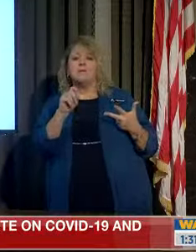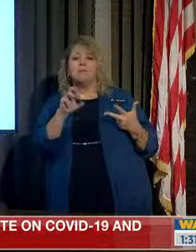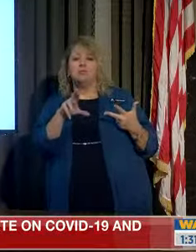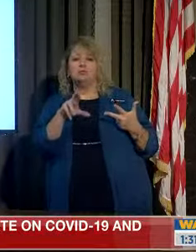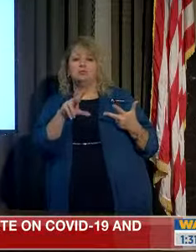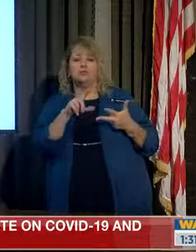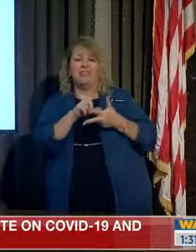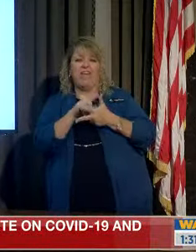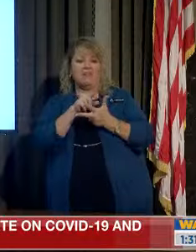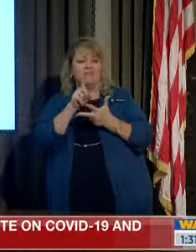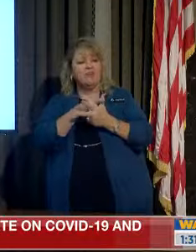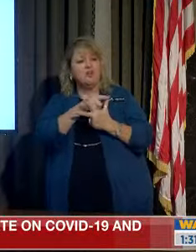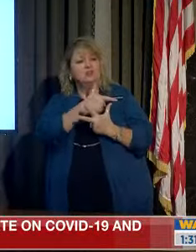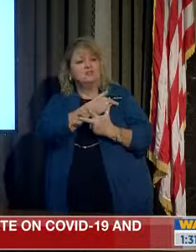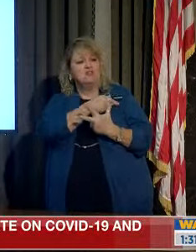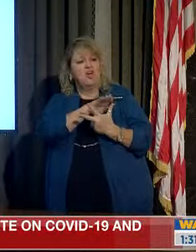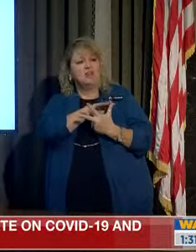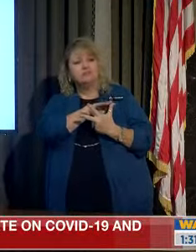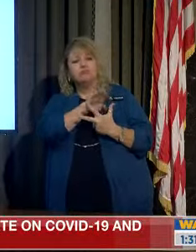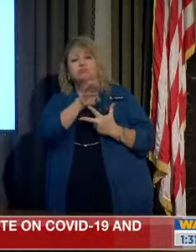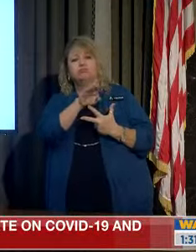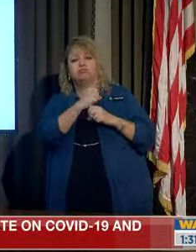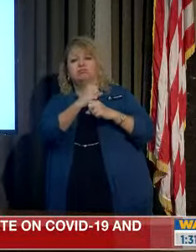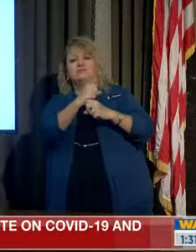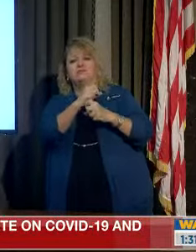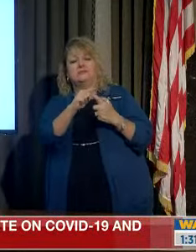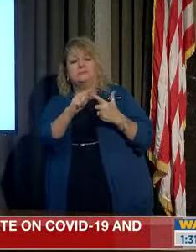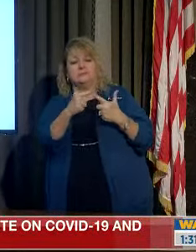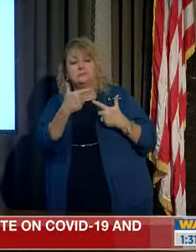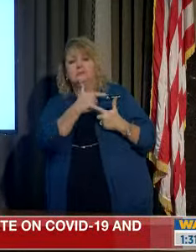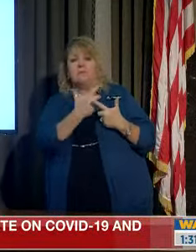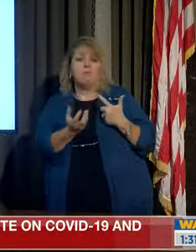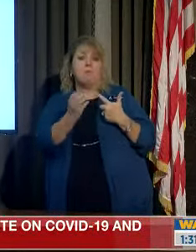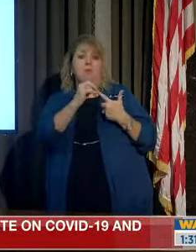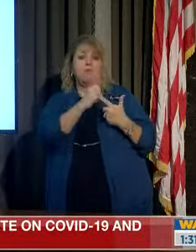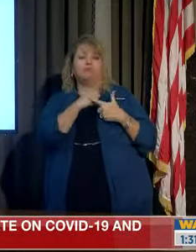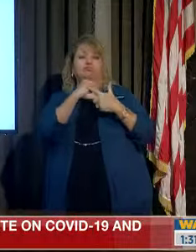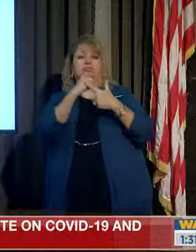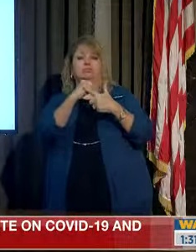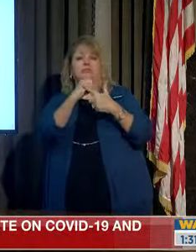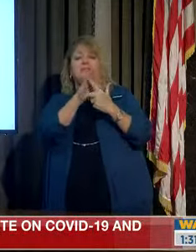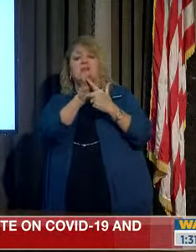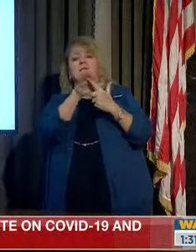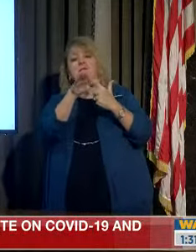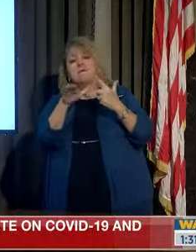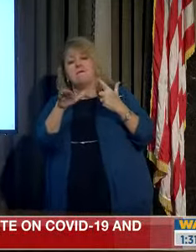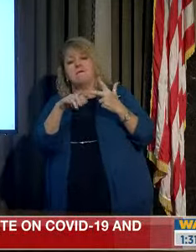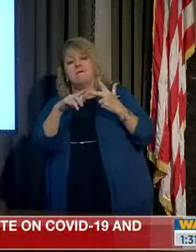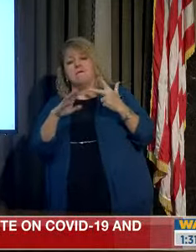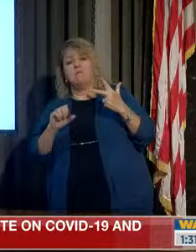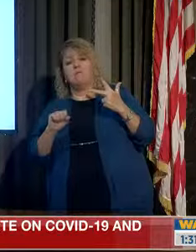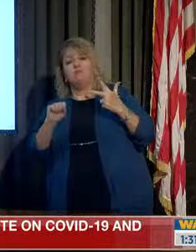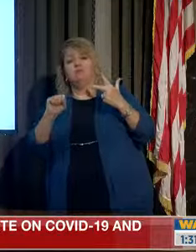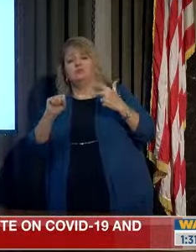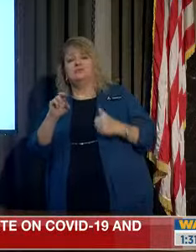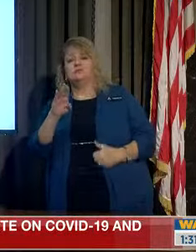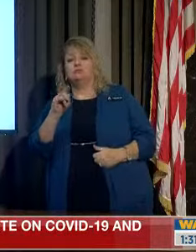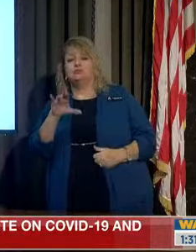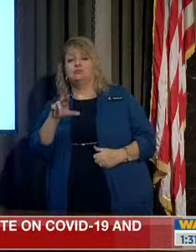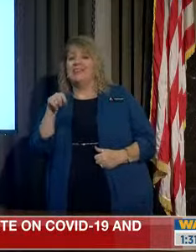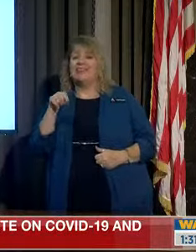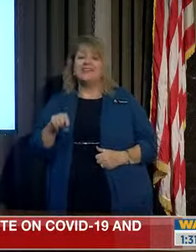minutes reviewing who is now eligible for booster doses. And I'll start by saying this is different from